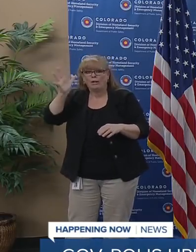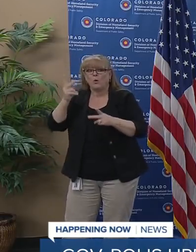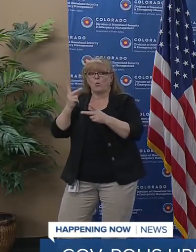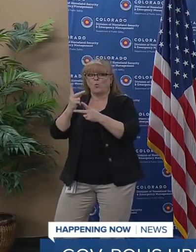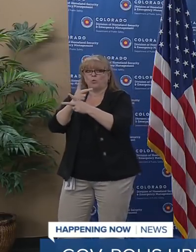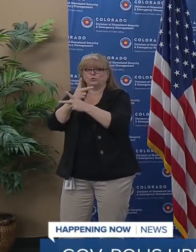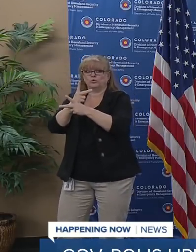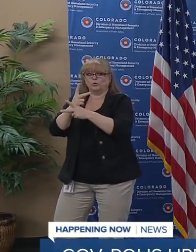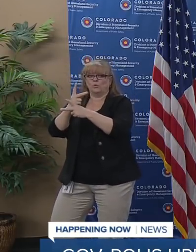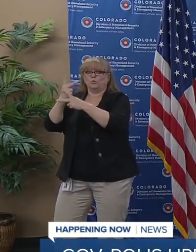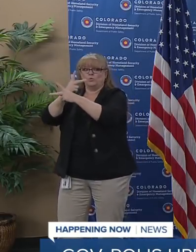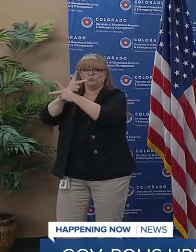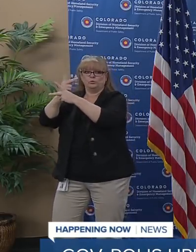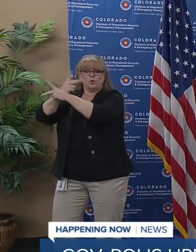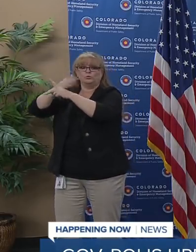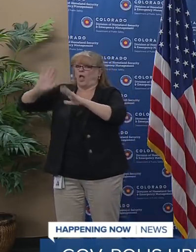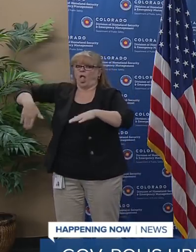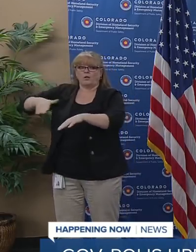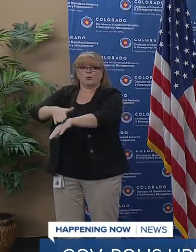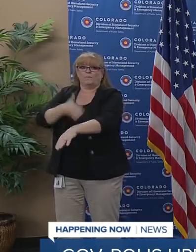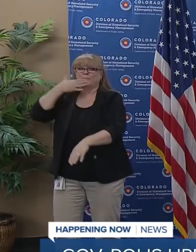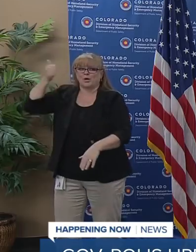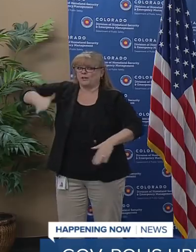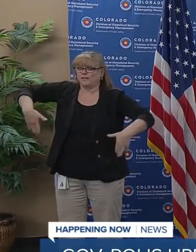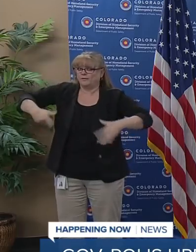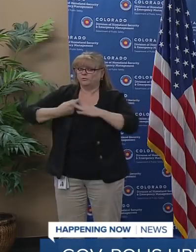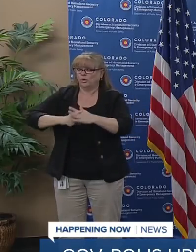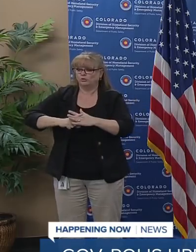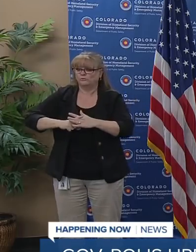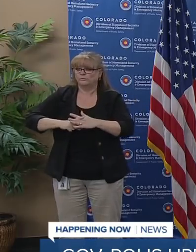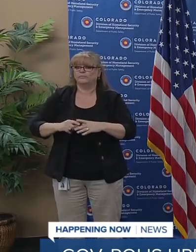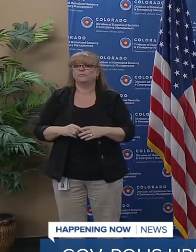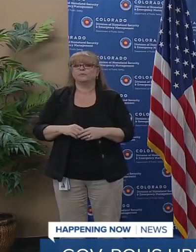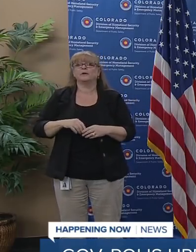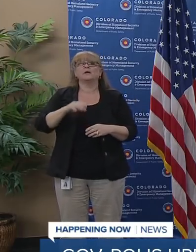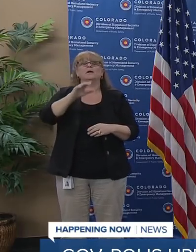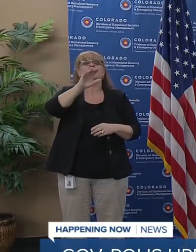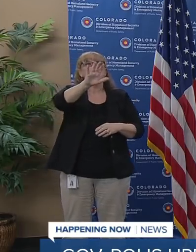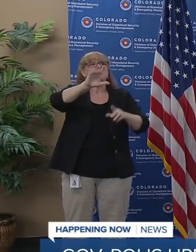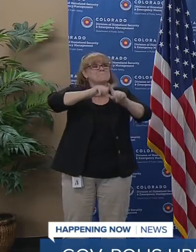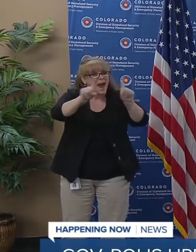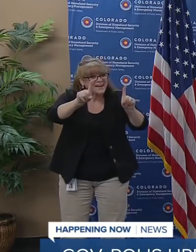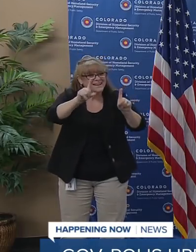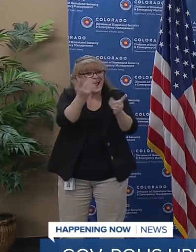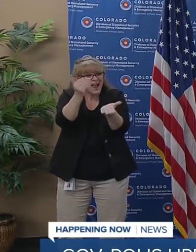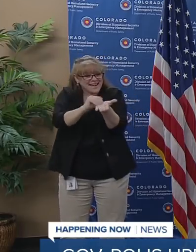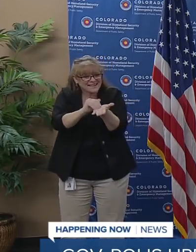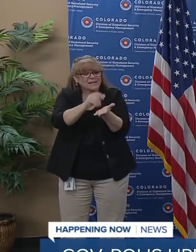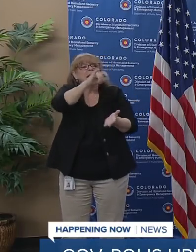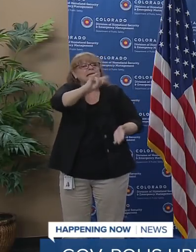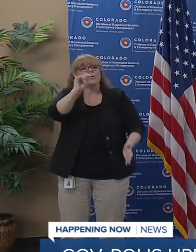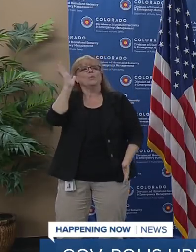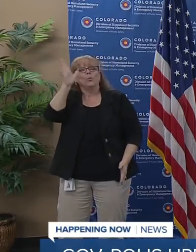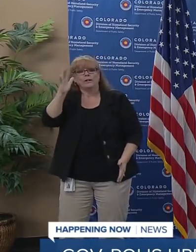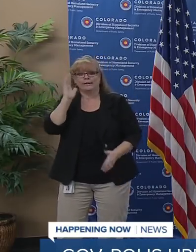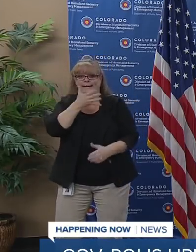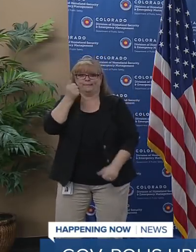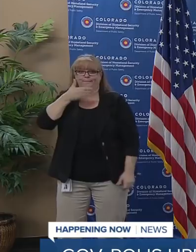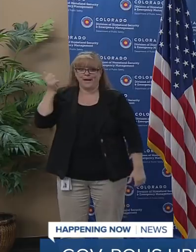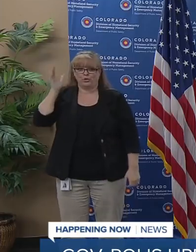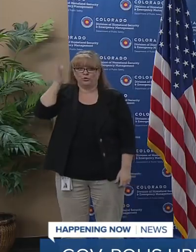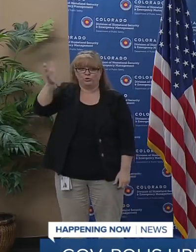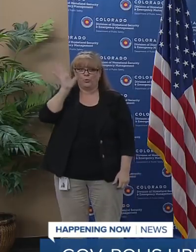You're going to get through this. We're going to get through this. The economy is going to get through this. But it is going to get worse. And we're all the actions that we take staying at